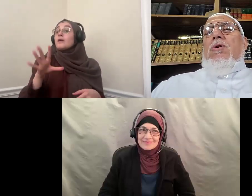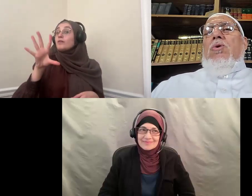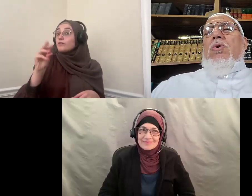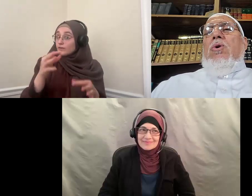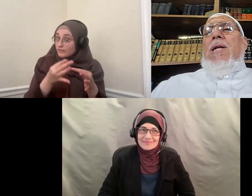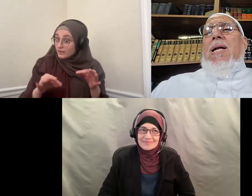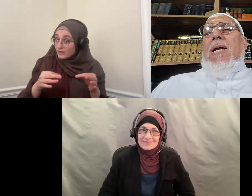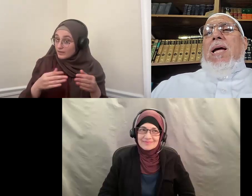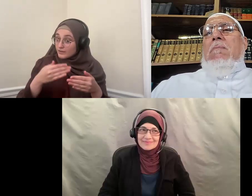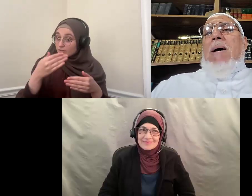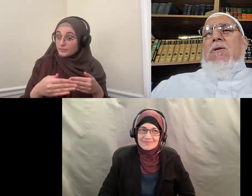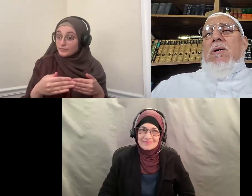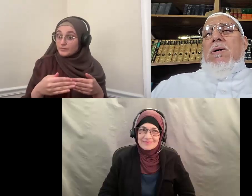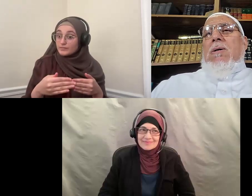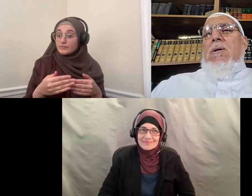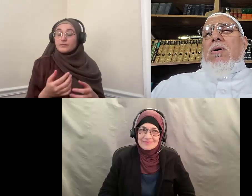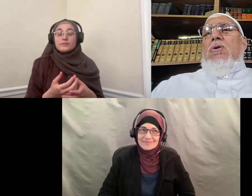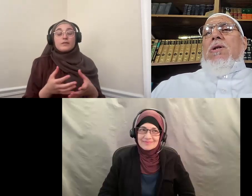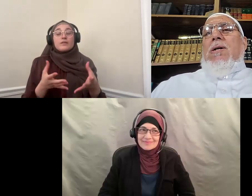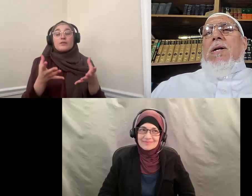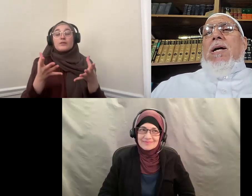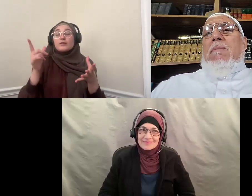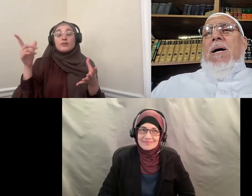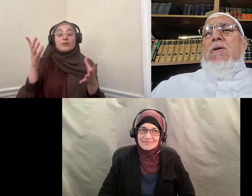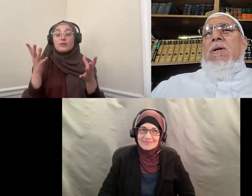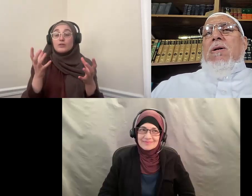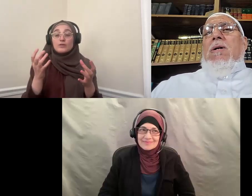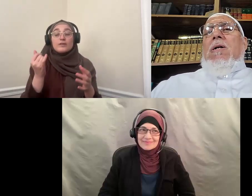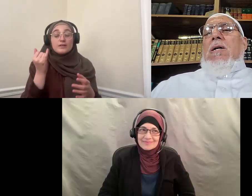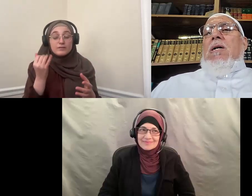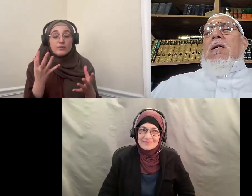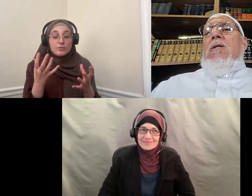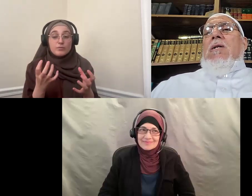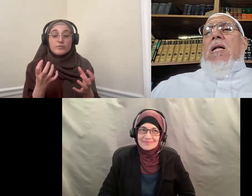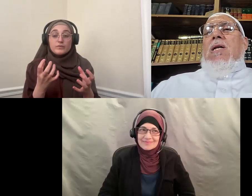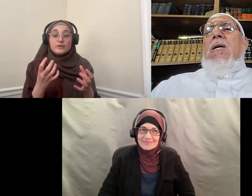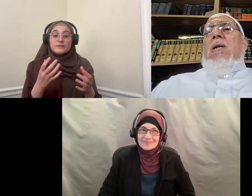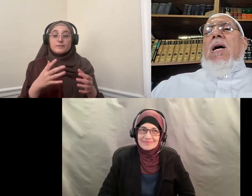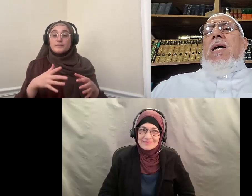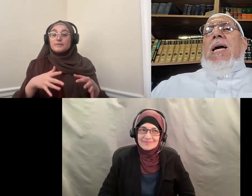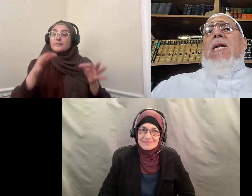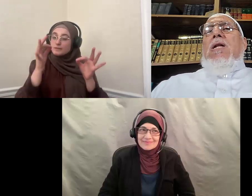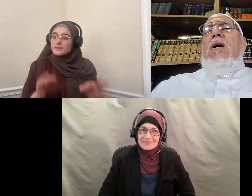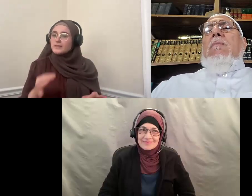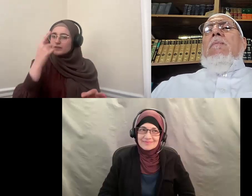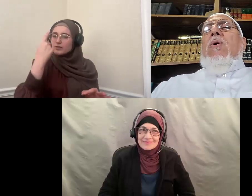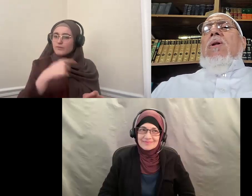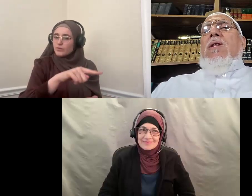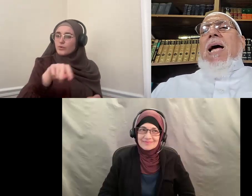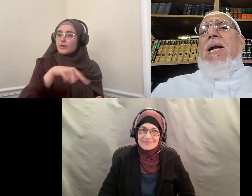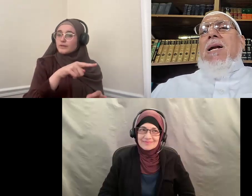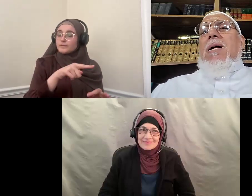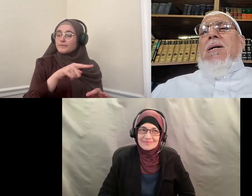we want to ordain a matter or decree a matter, it is nothing like anything